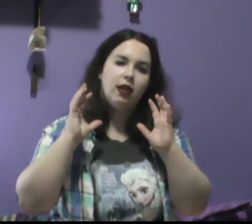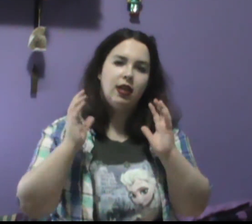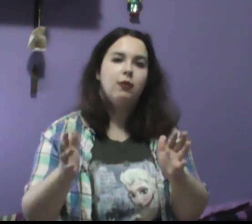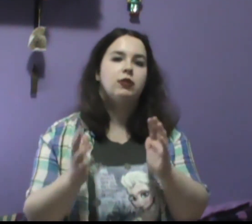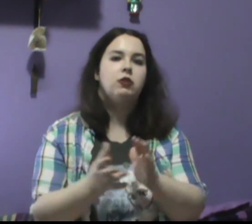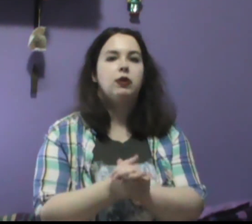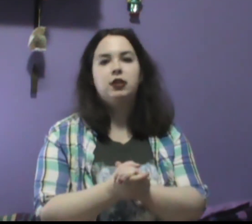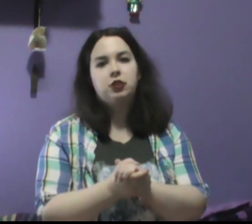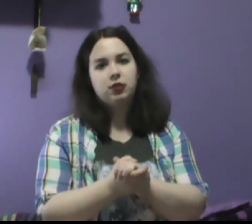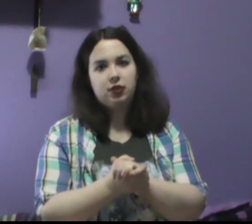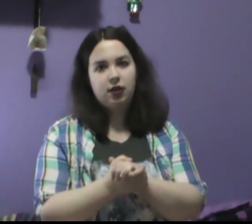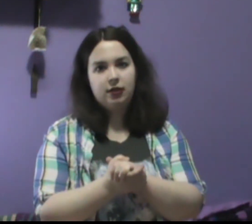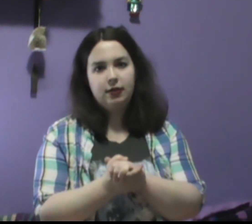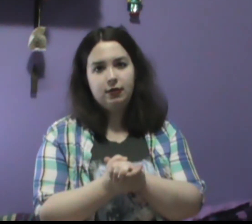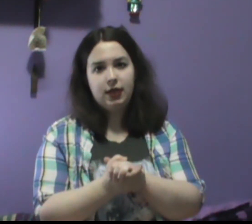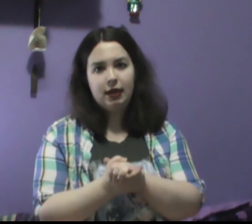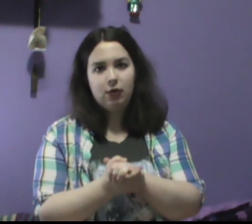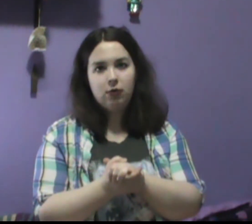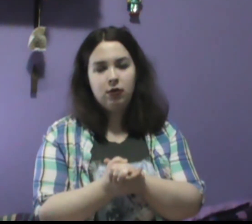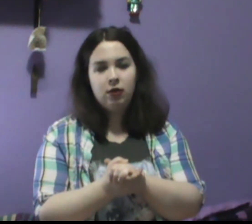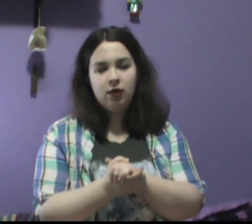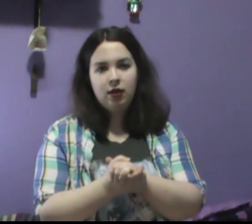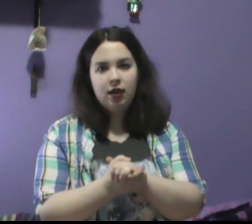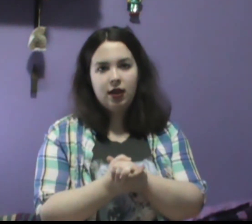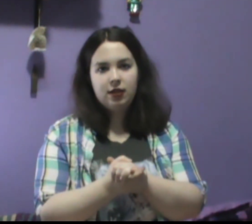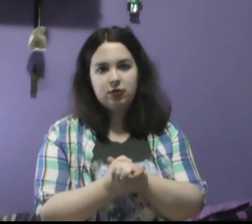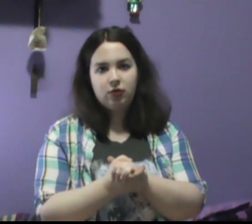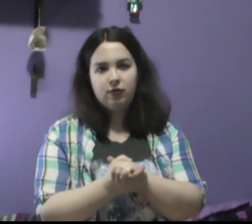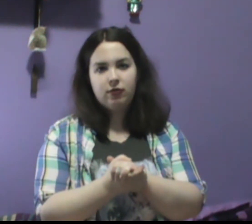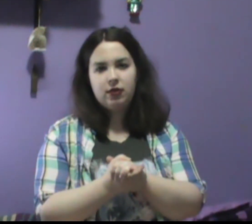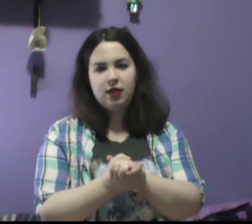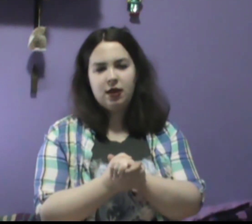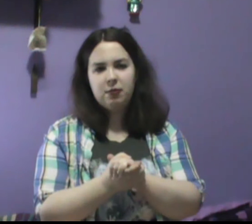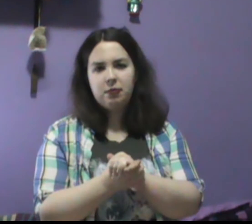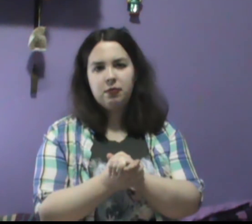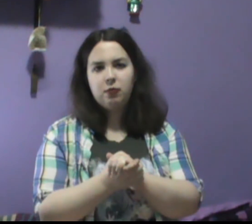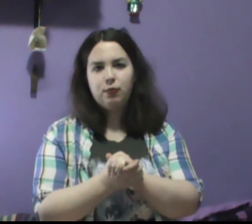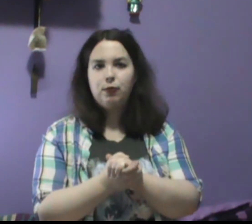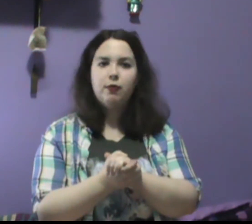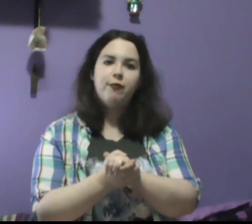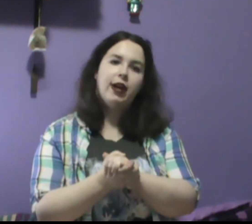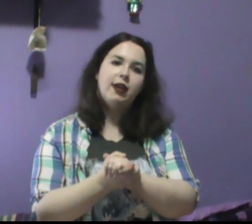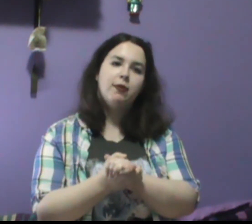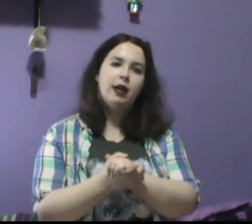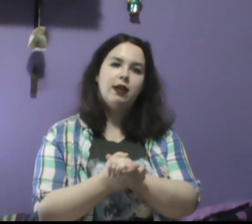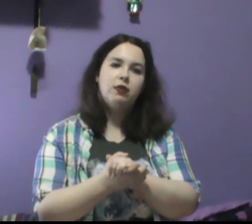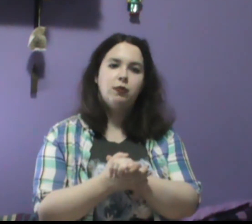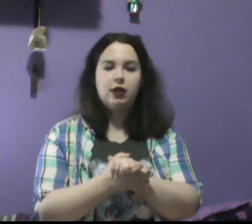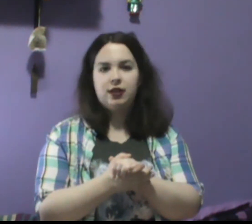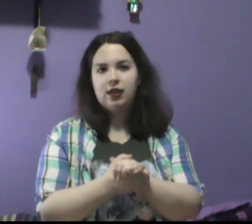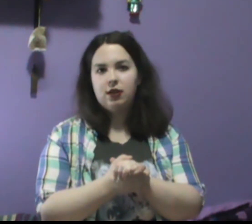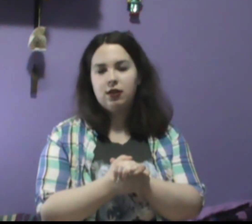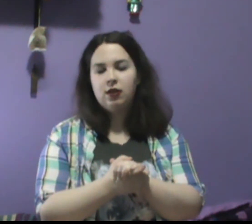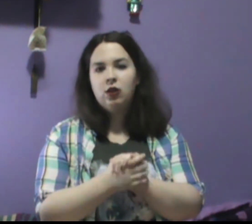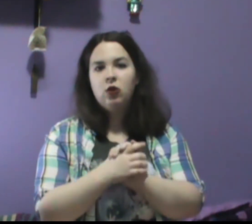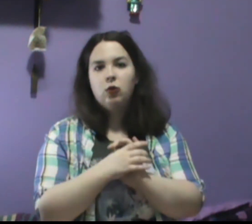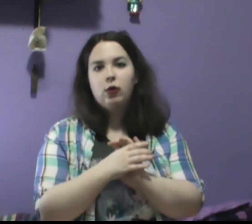he was the one in charge of Dr. Diego, and sort of them finding a way to work together,